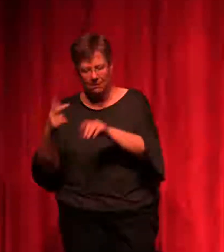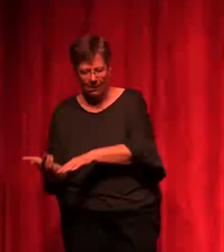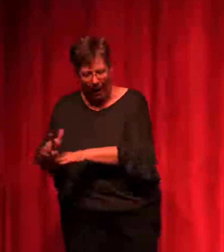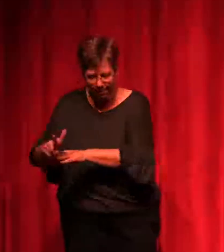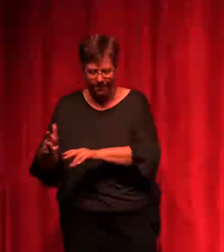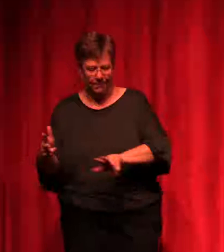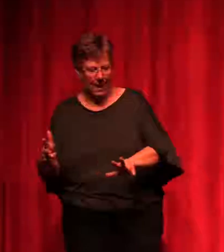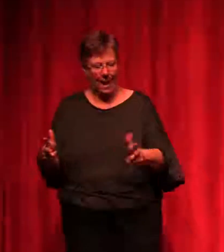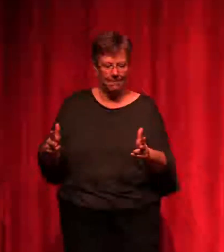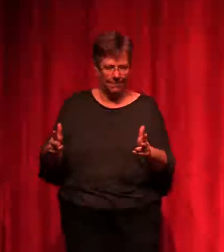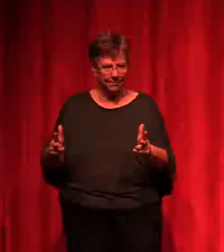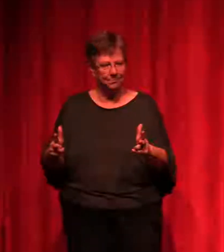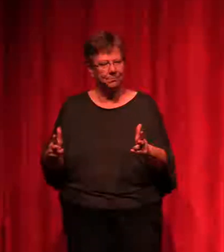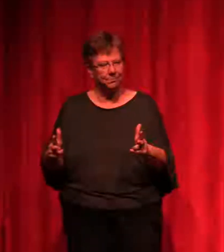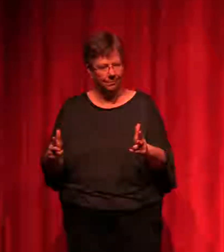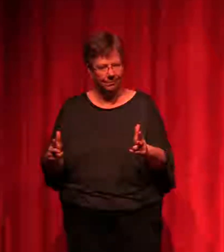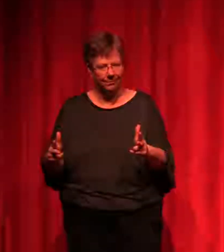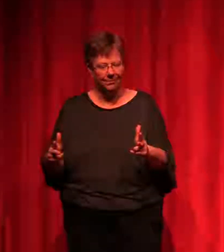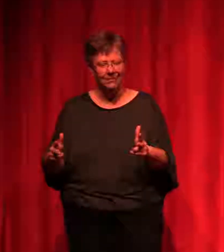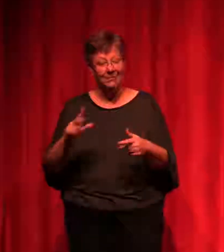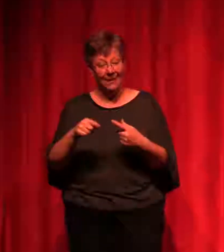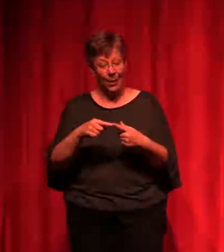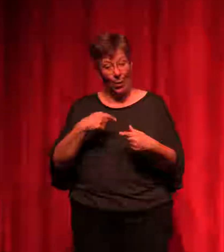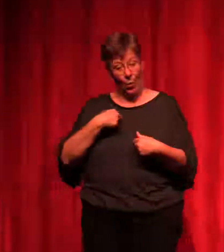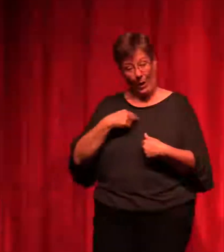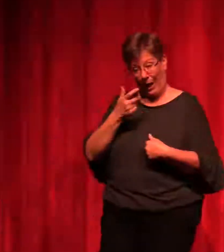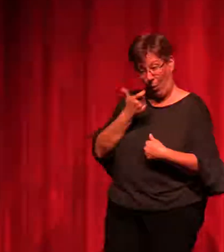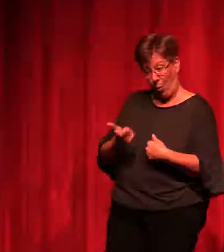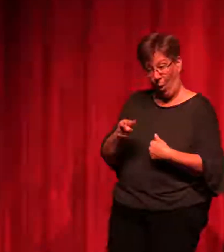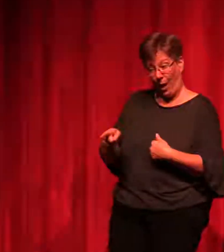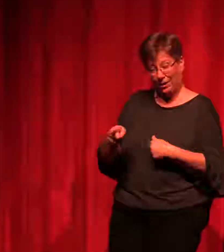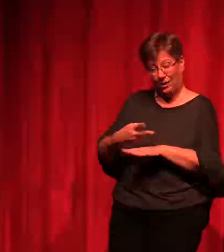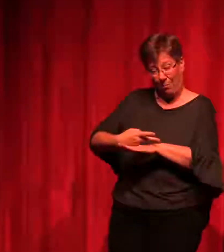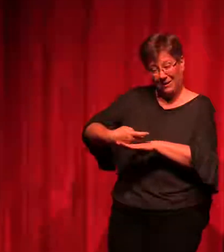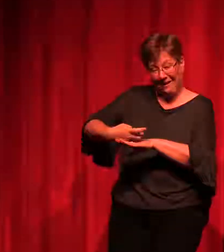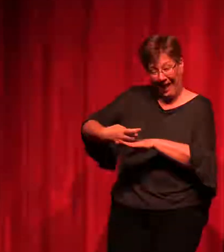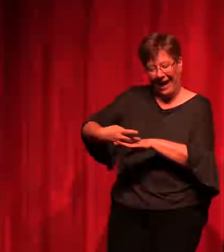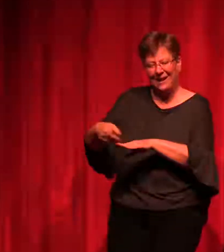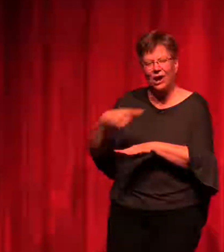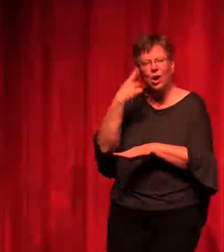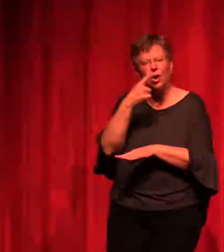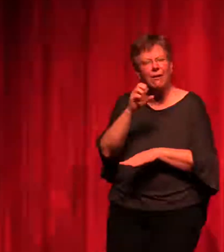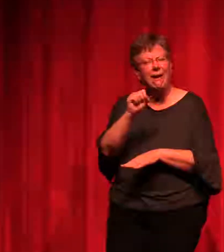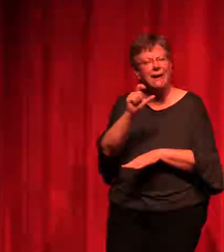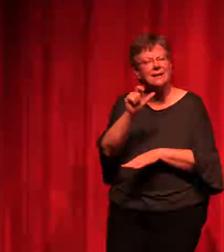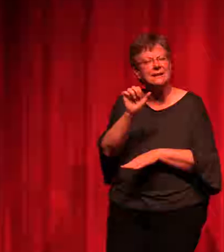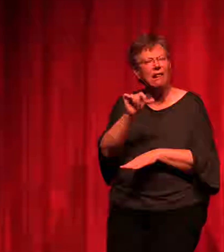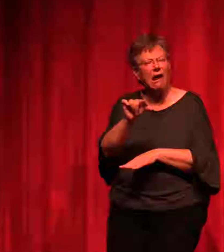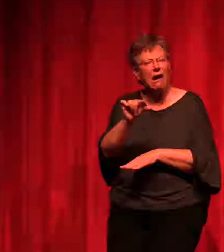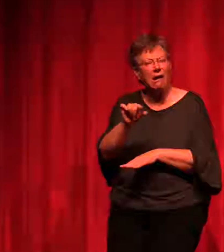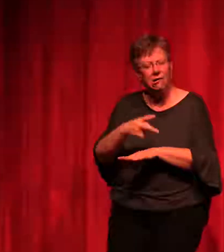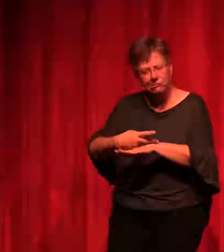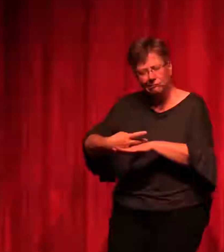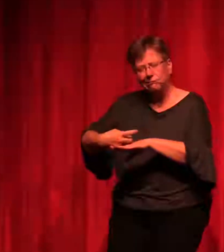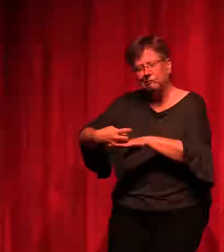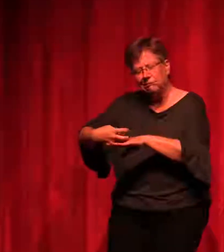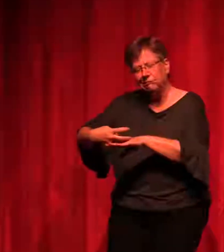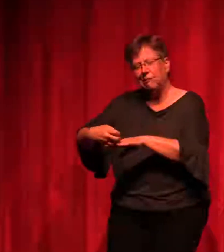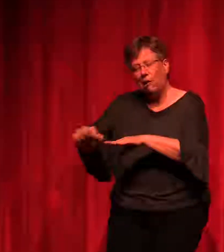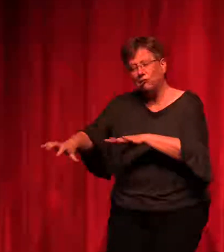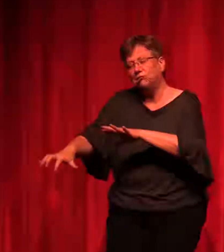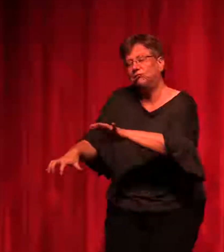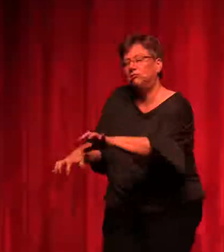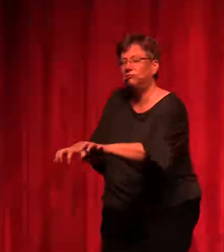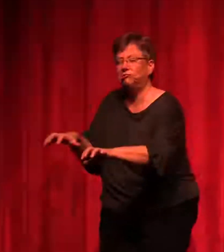down there, it looked like this great big slug with 2 hands, because there was this thing. Well, if you know anything about